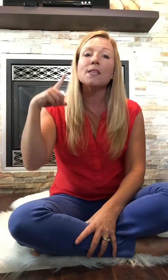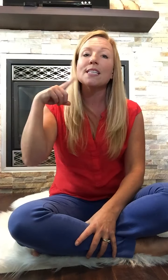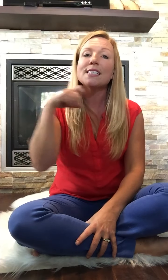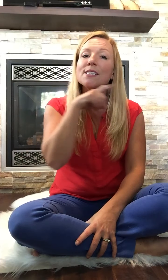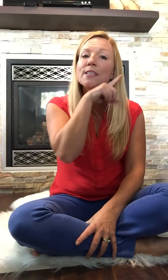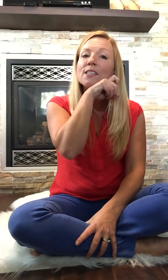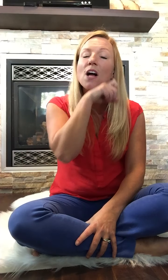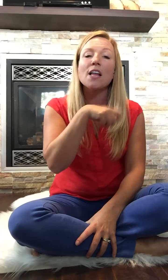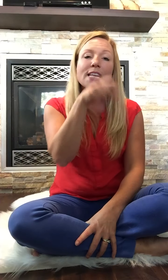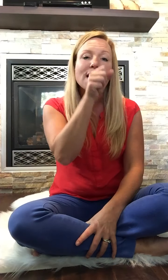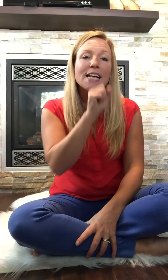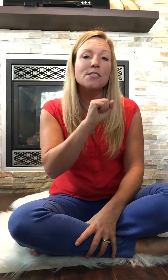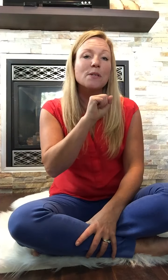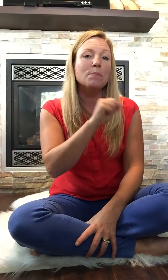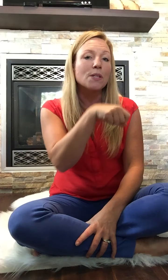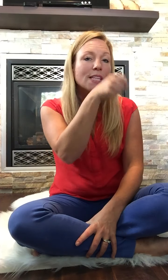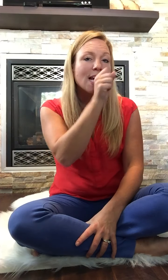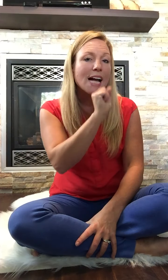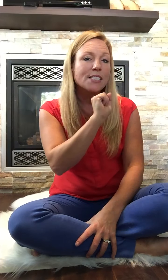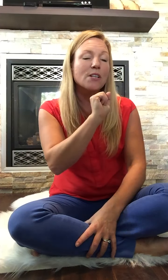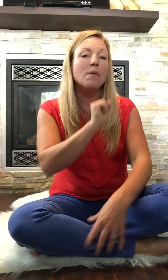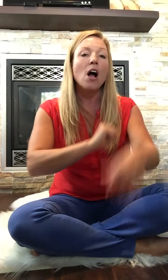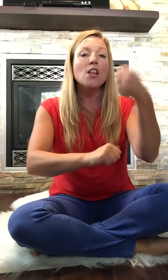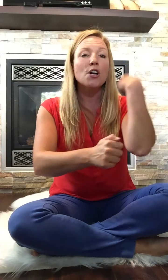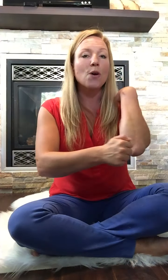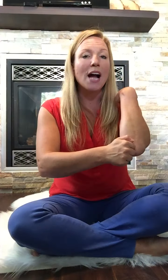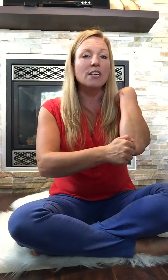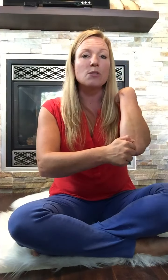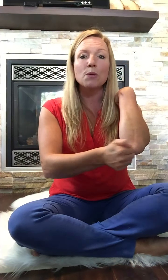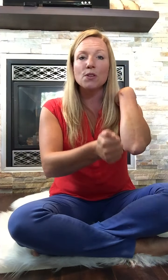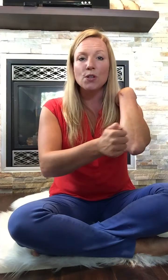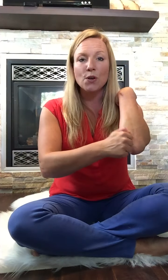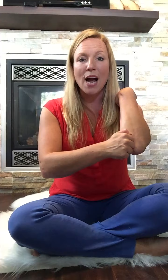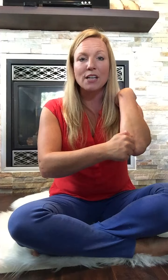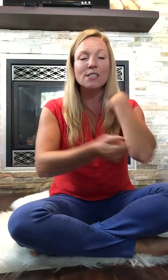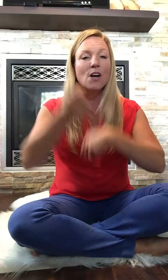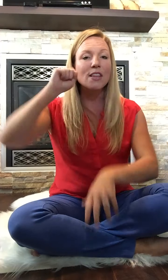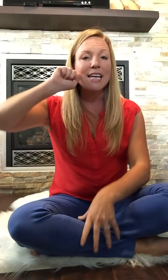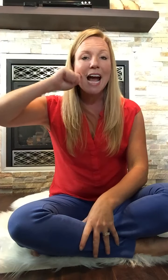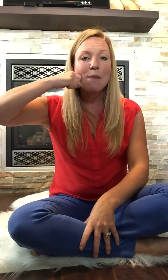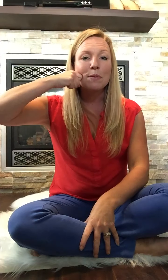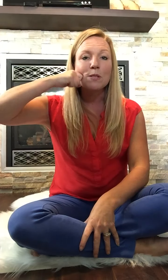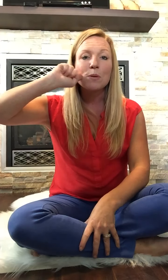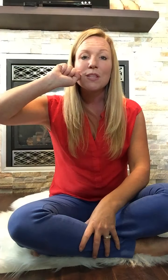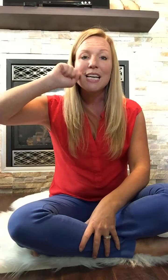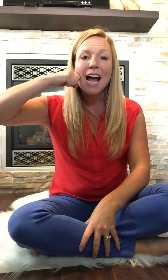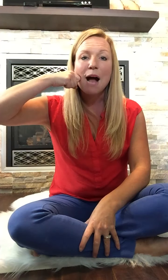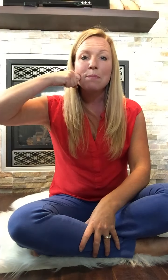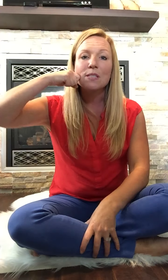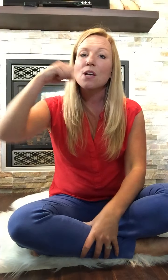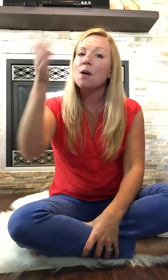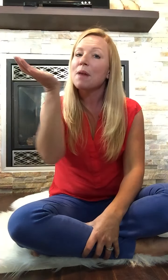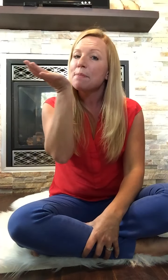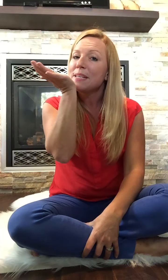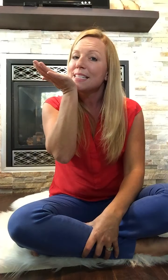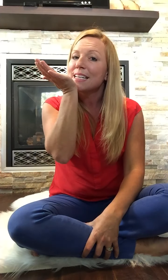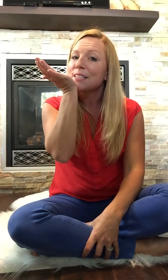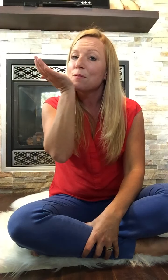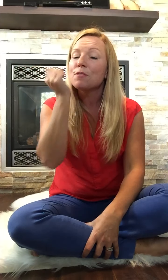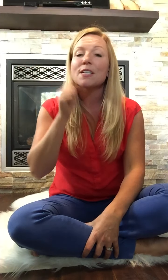the cereal on the ice cream. Put the ice cream on the crackers. Put the crackers on the apples. Put the apples on my pizza. Don't